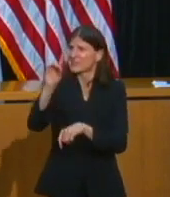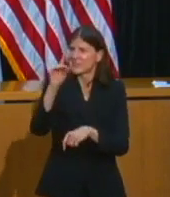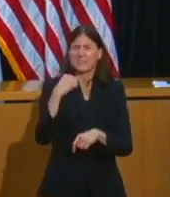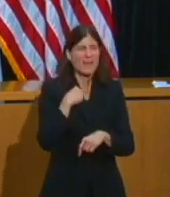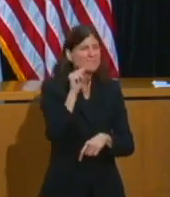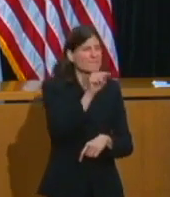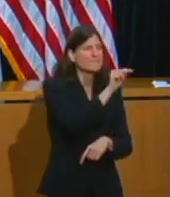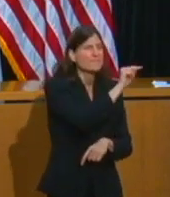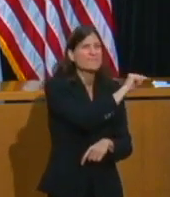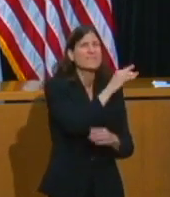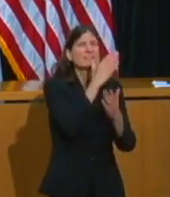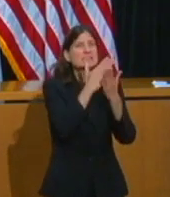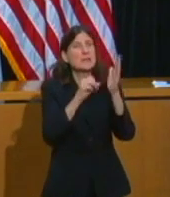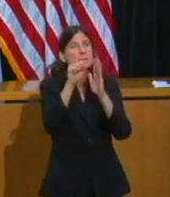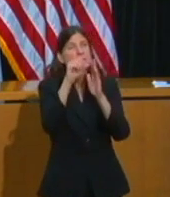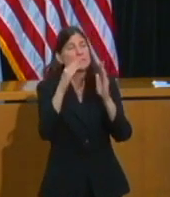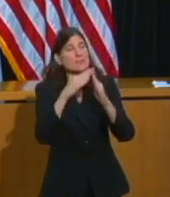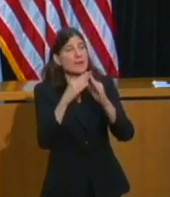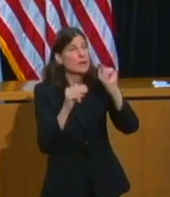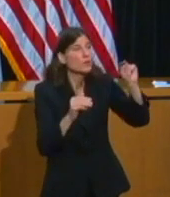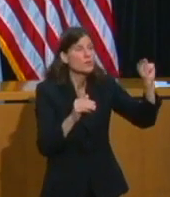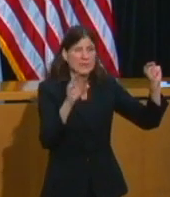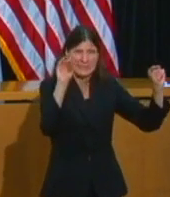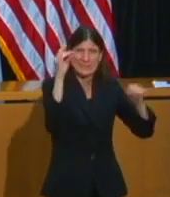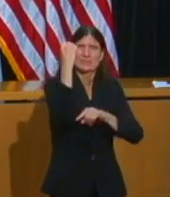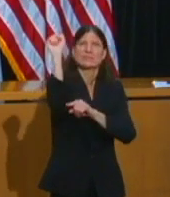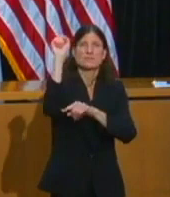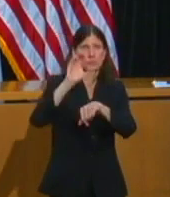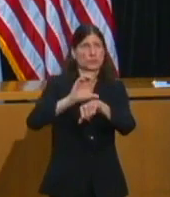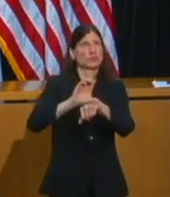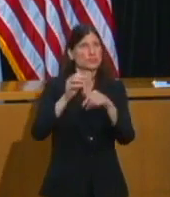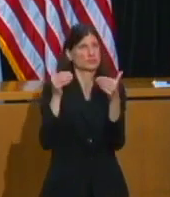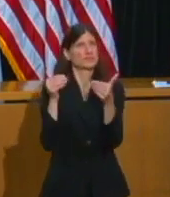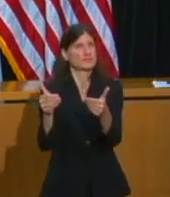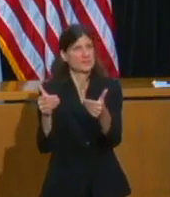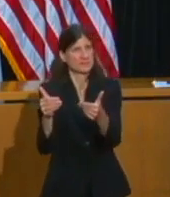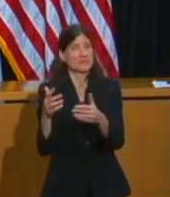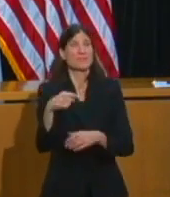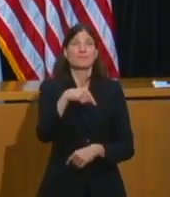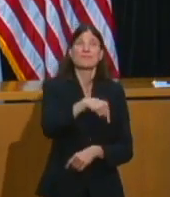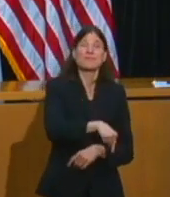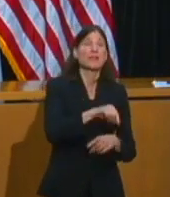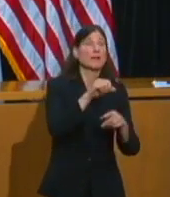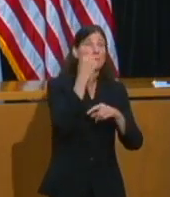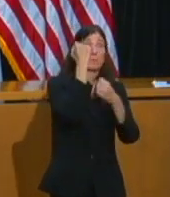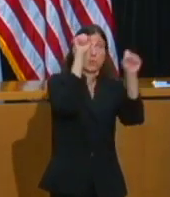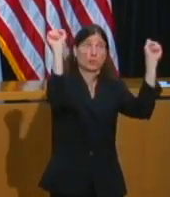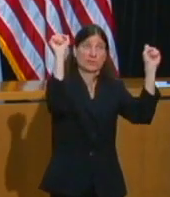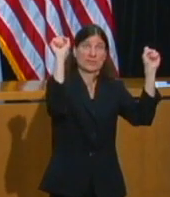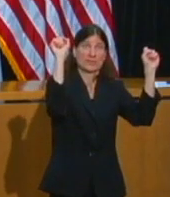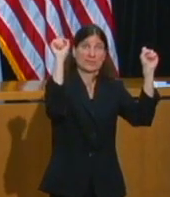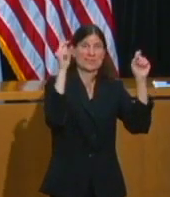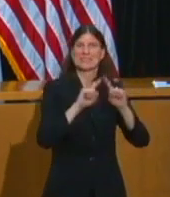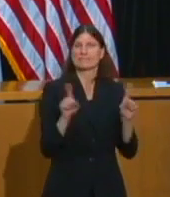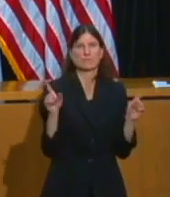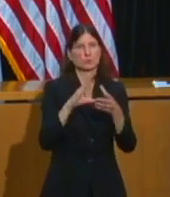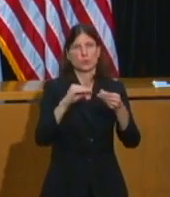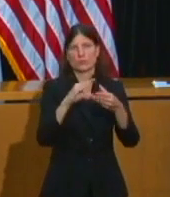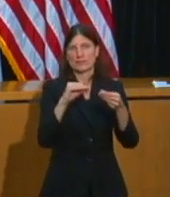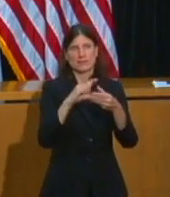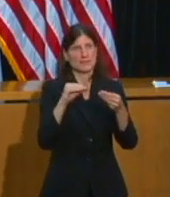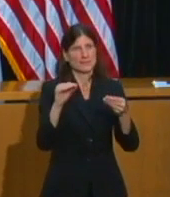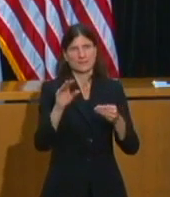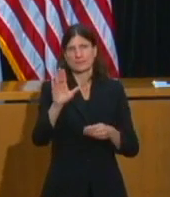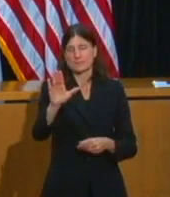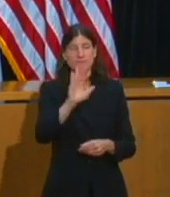no one's been arrested, no one's been ticketed, nobody's been fined. I think our view on this is that First Amendment rights like that are